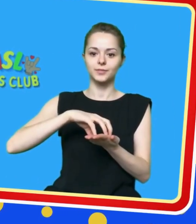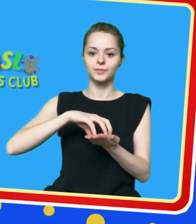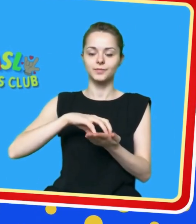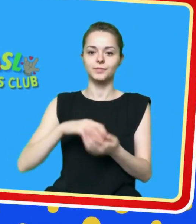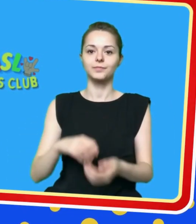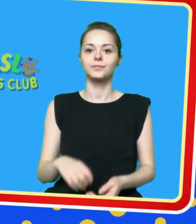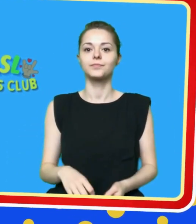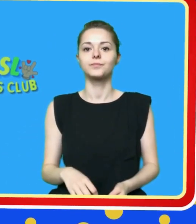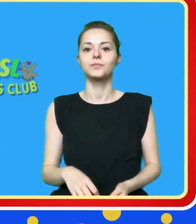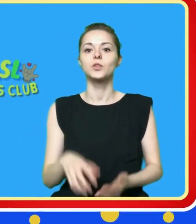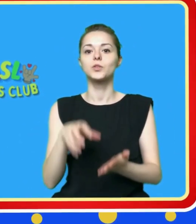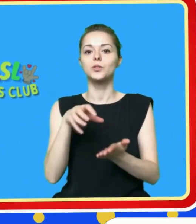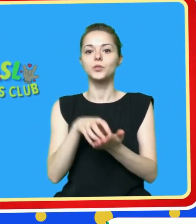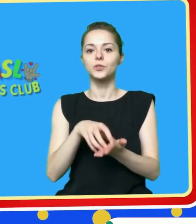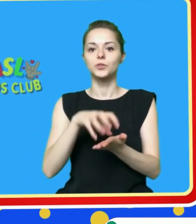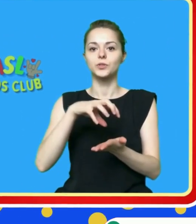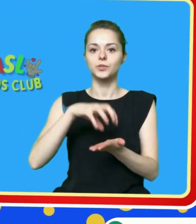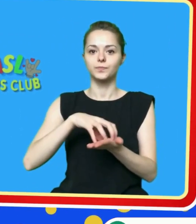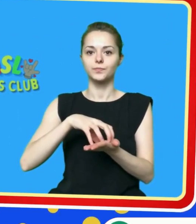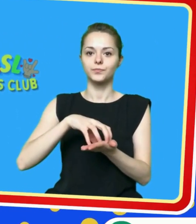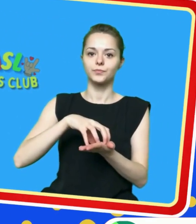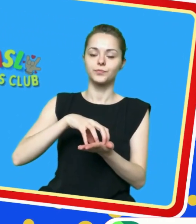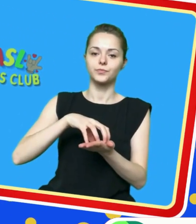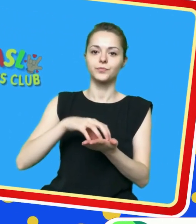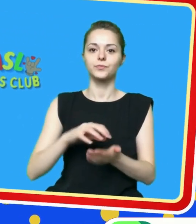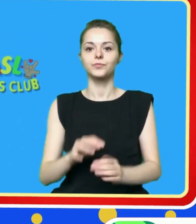Try to guess this food.